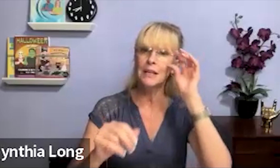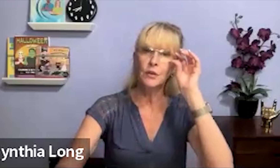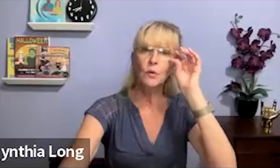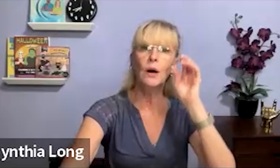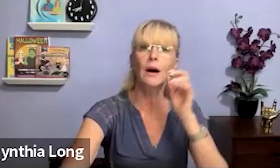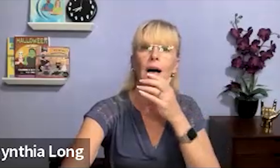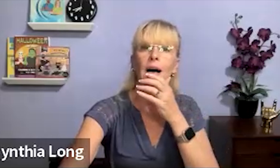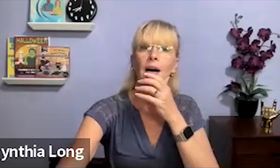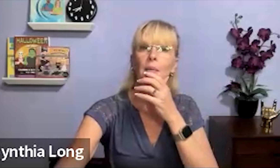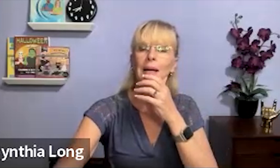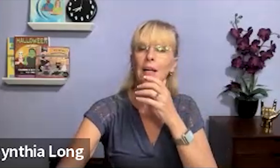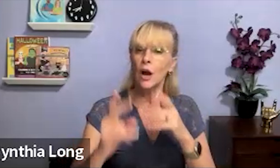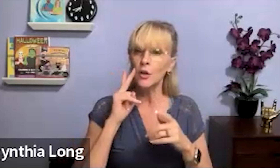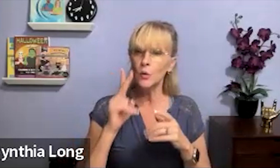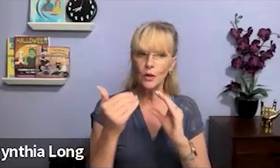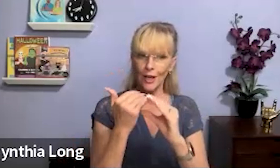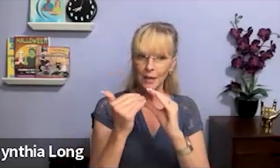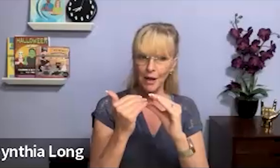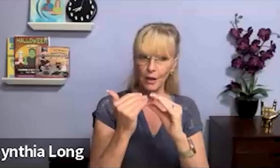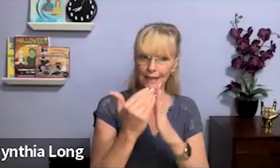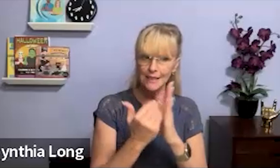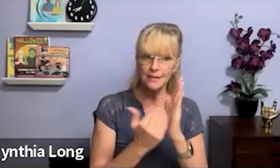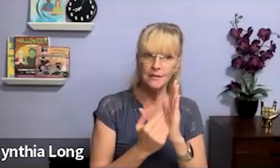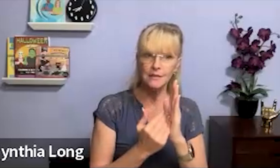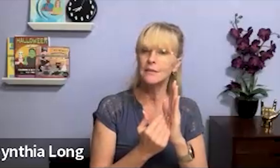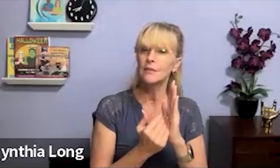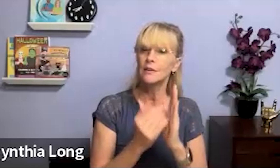if you, are you on our email list?